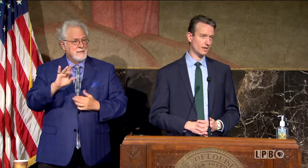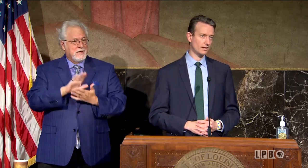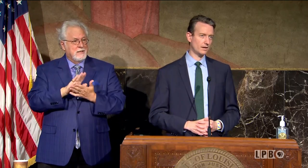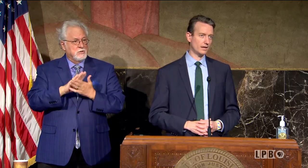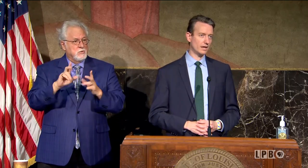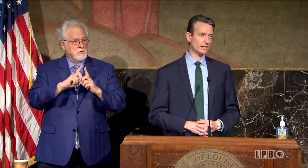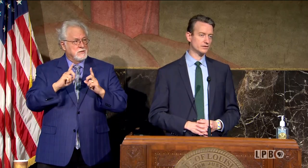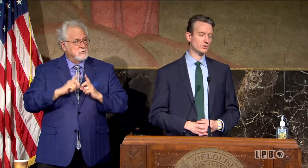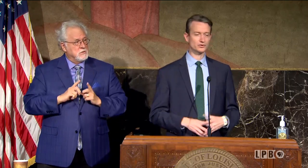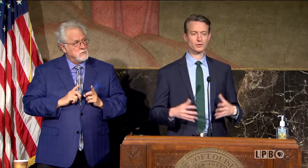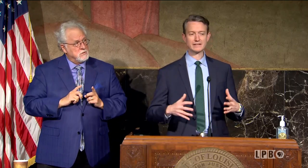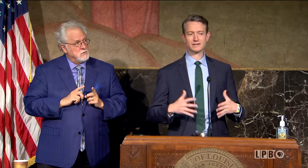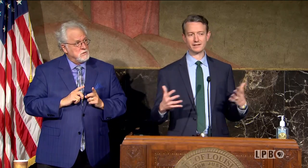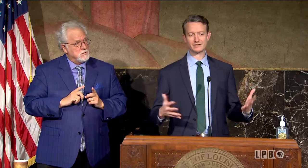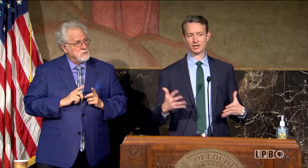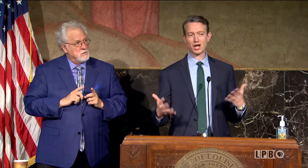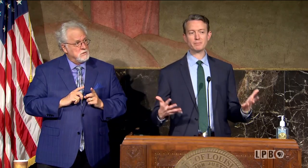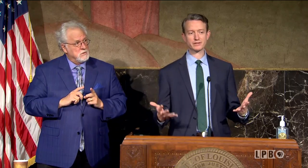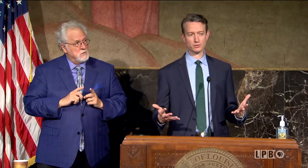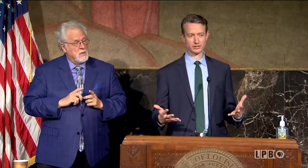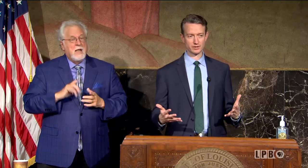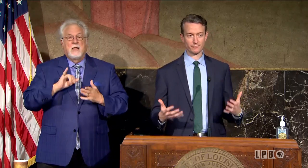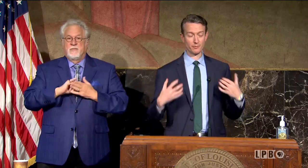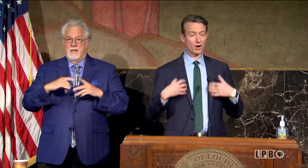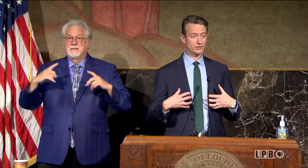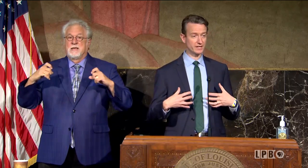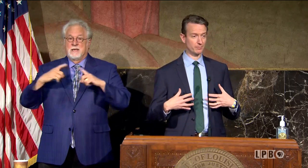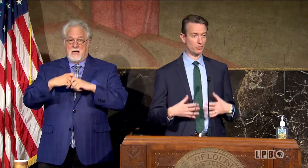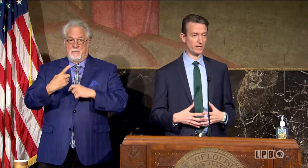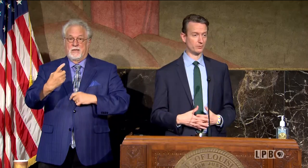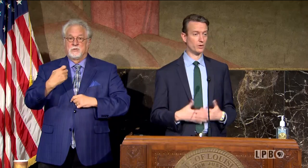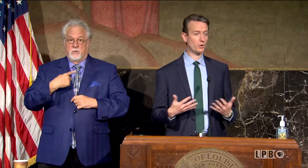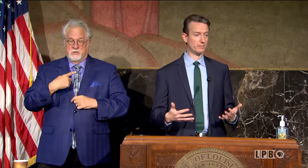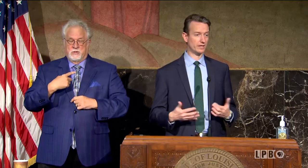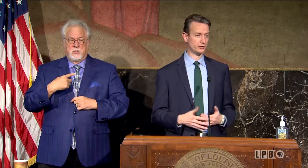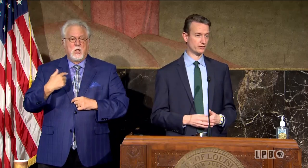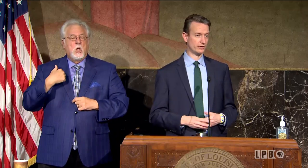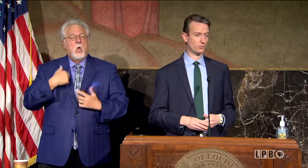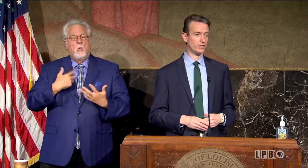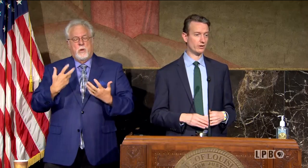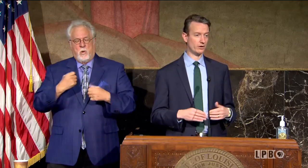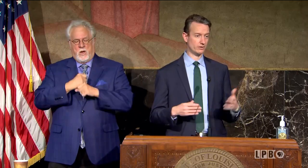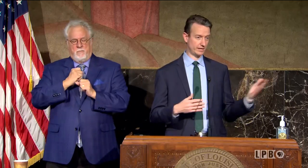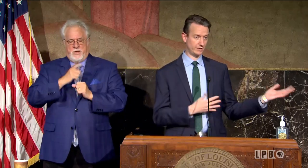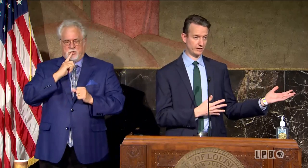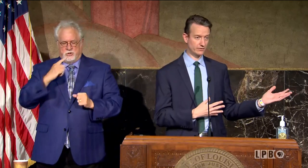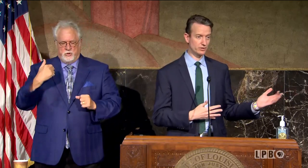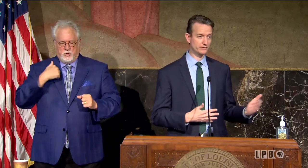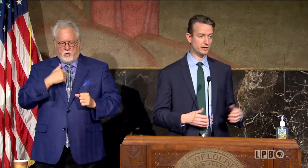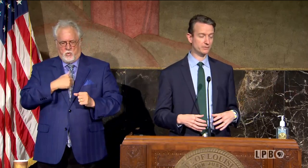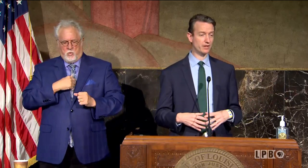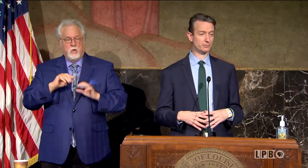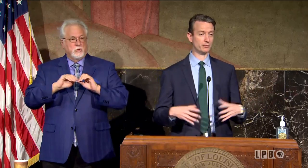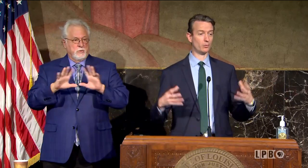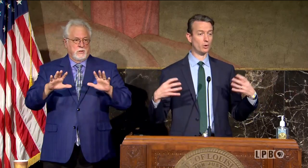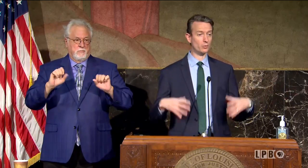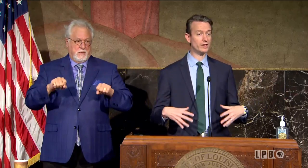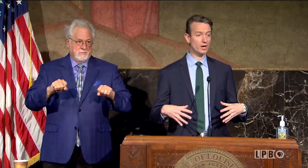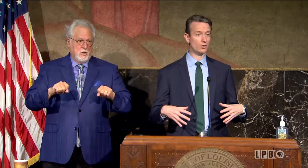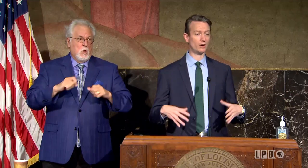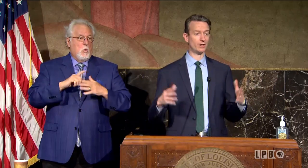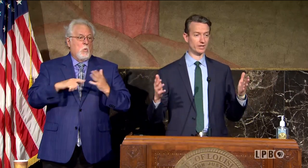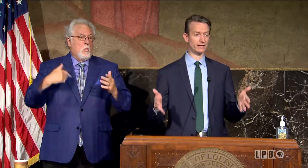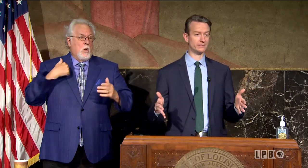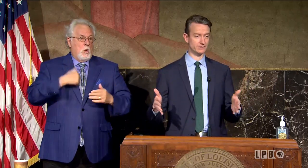districts? So that's a complex question. From our standpoint, we want to make sure that we are, again, as transparent as possible about what